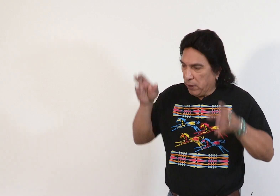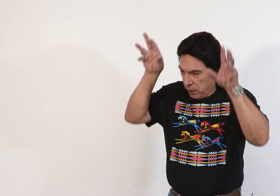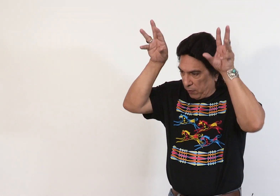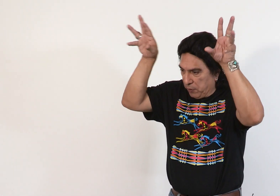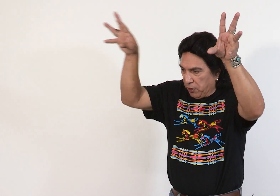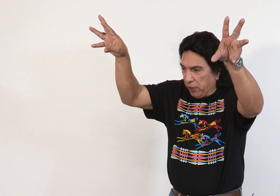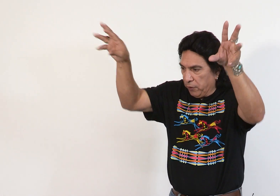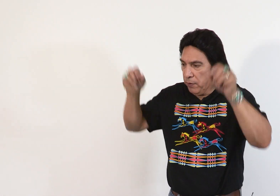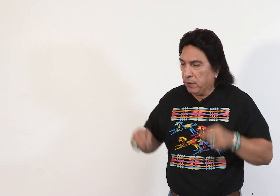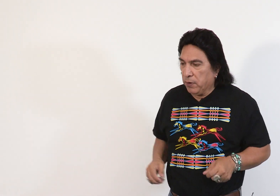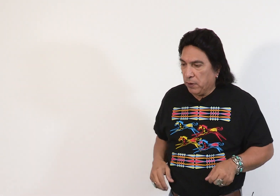deer,